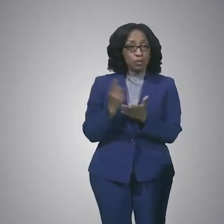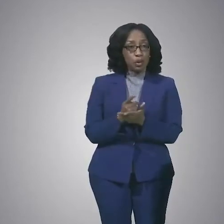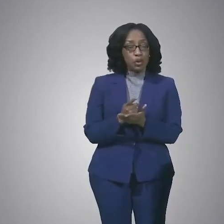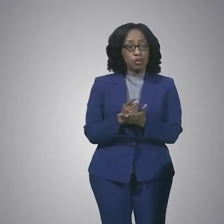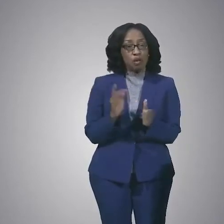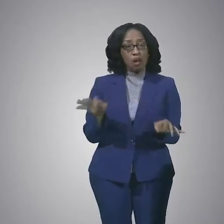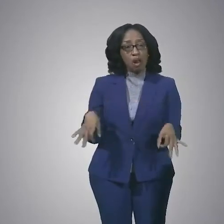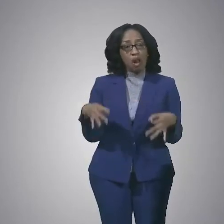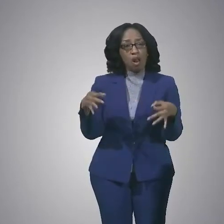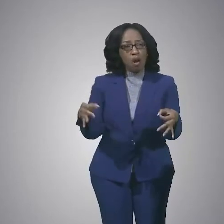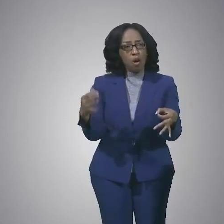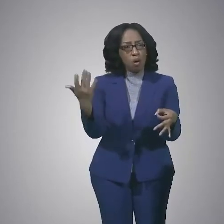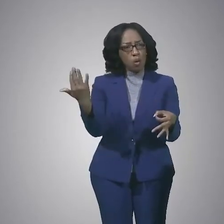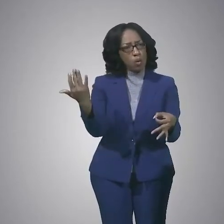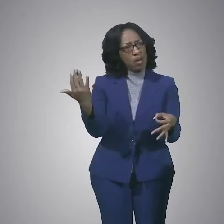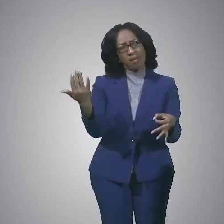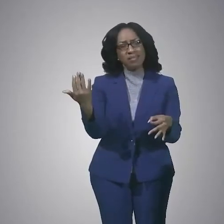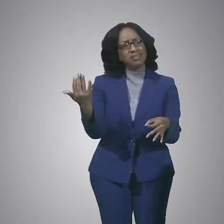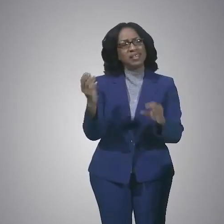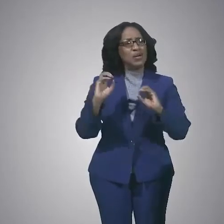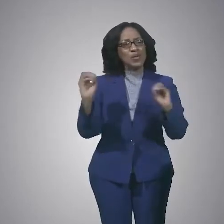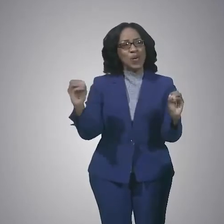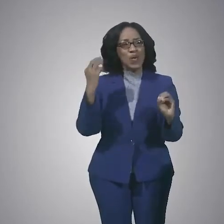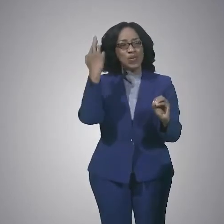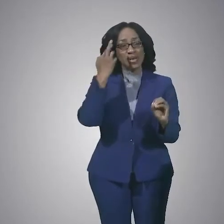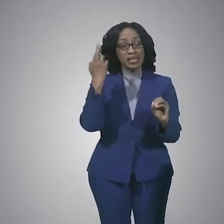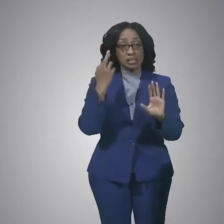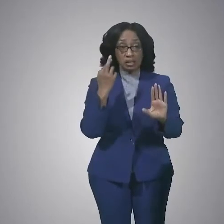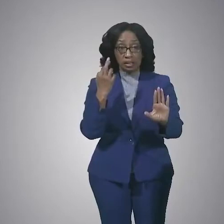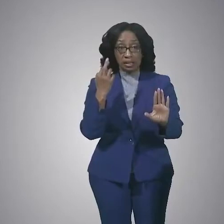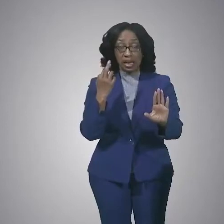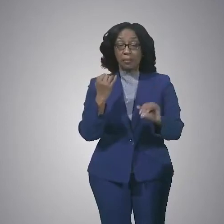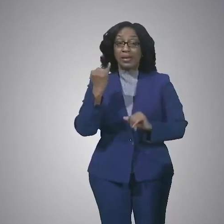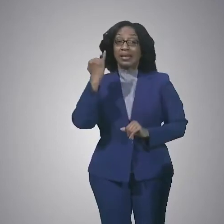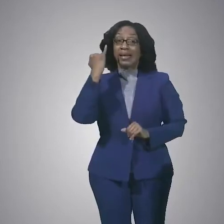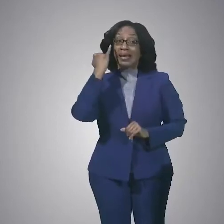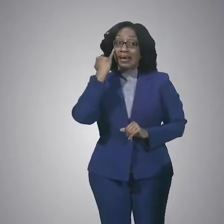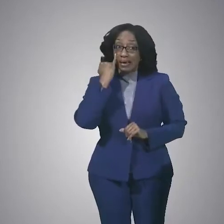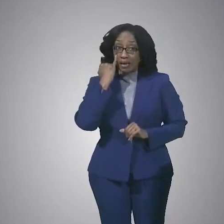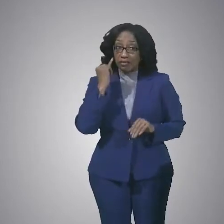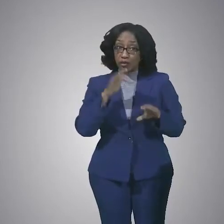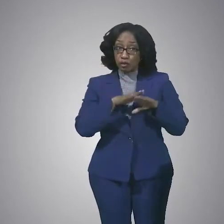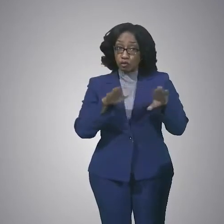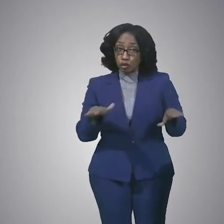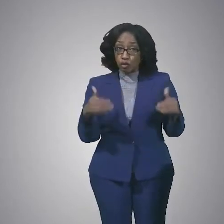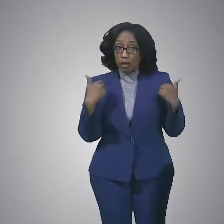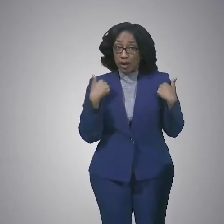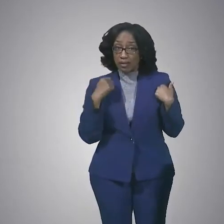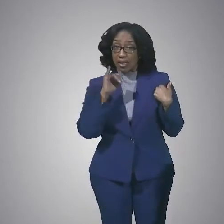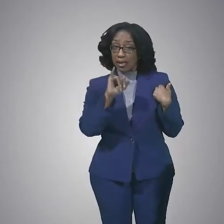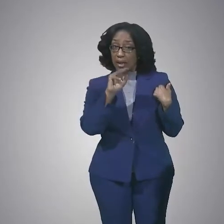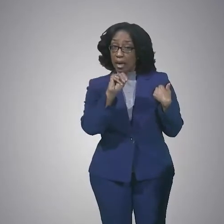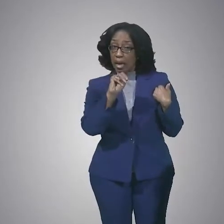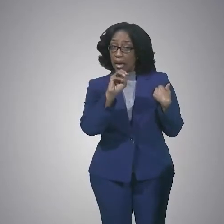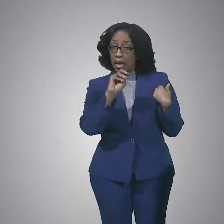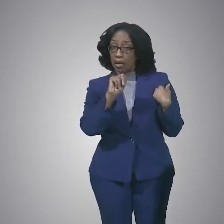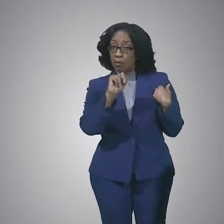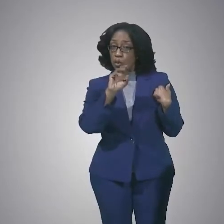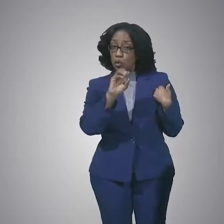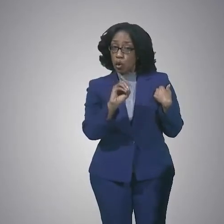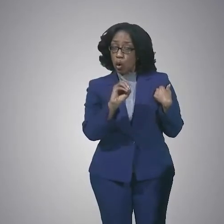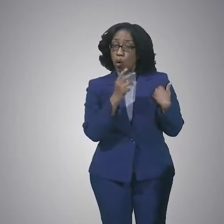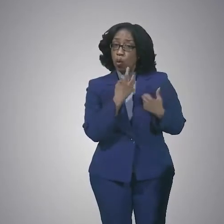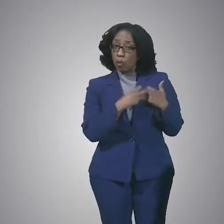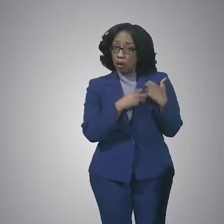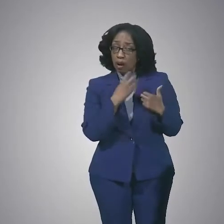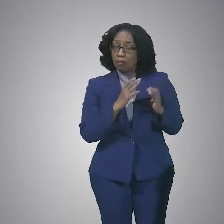wait. The only reason to wait is if you know your child has some kind of immunocompromised compromising condition, and in that case,